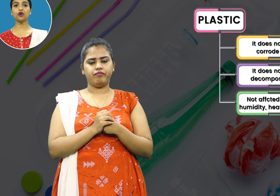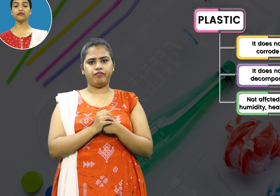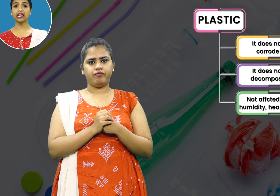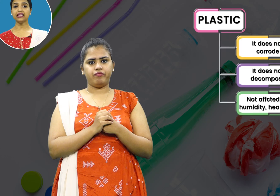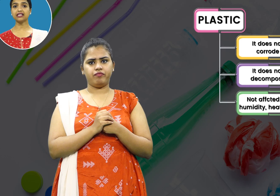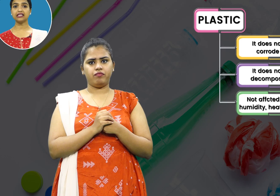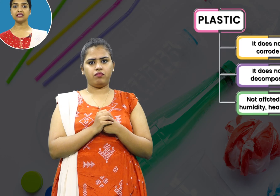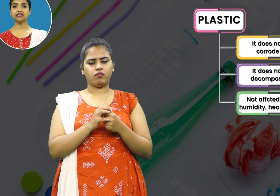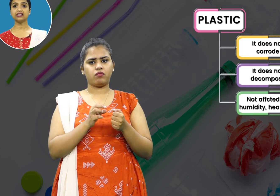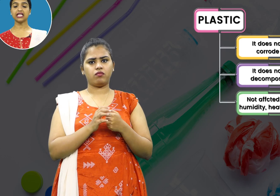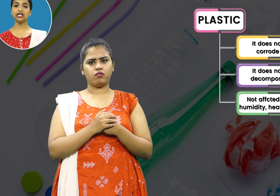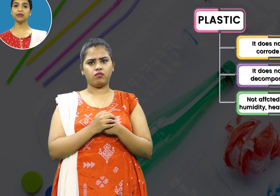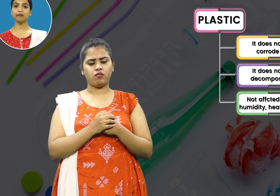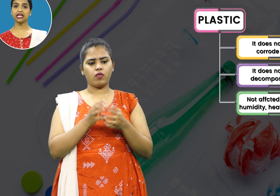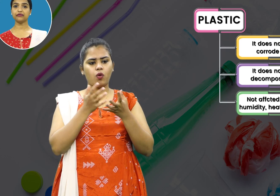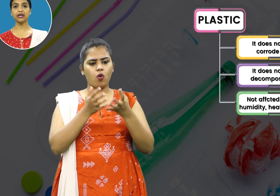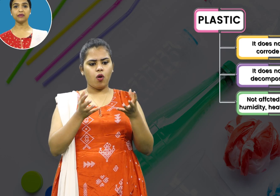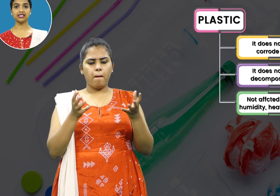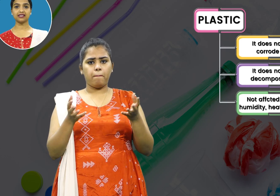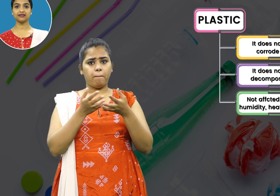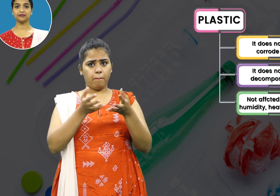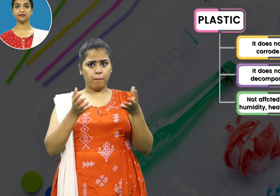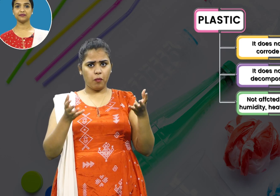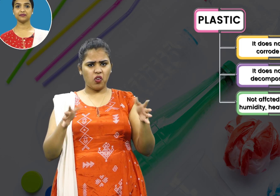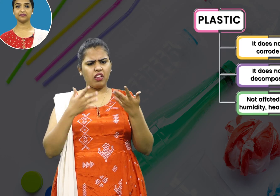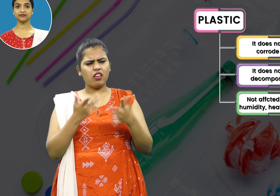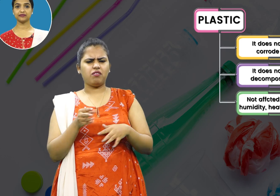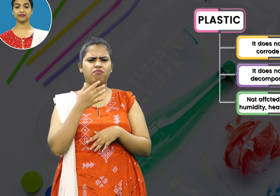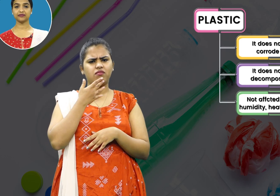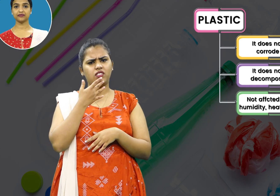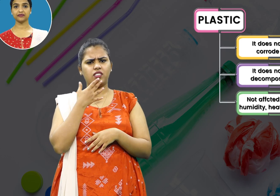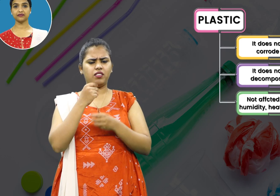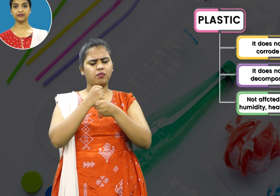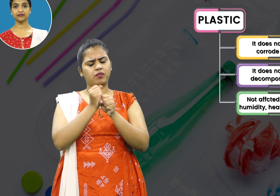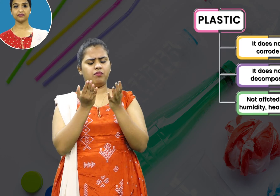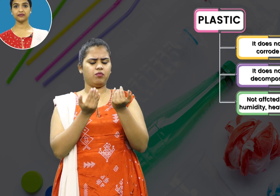Items of any color can be made from it.